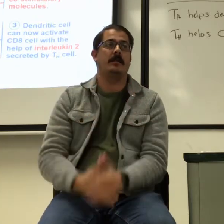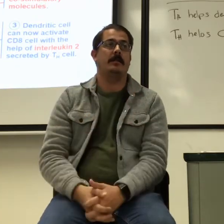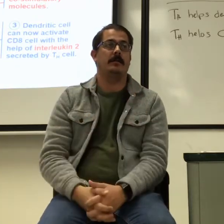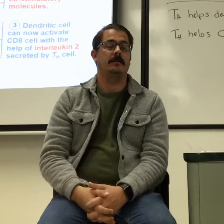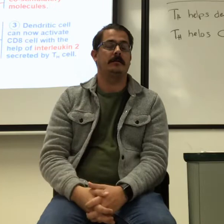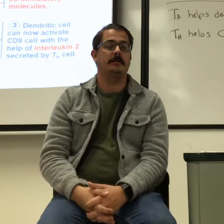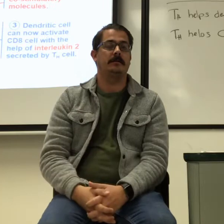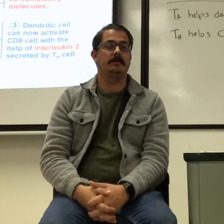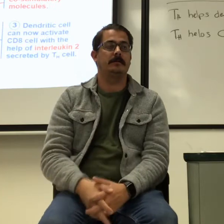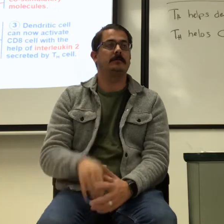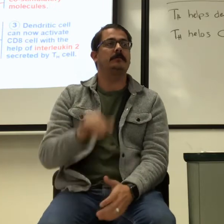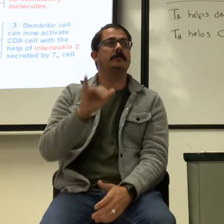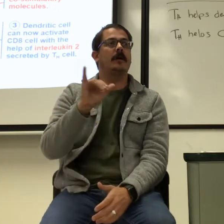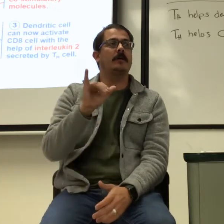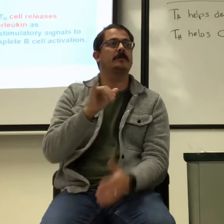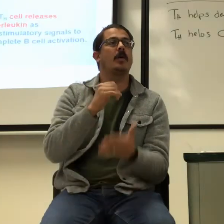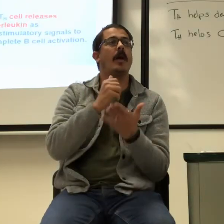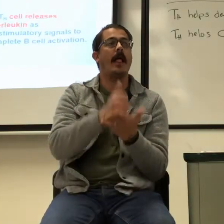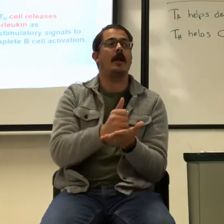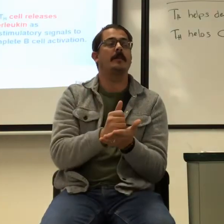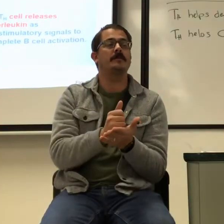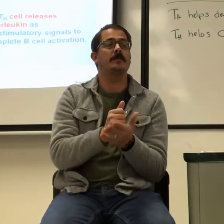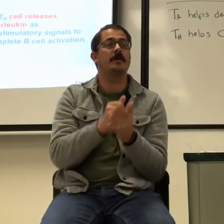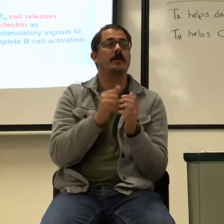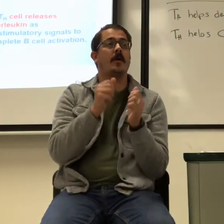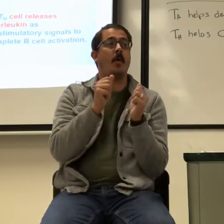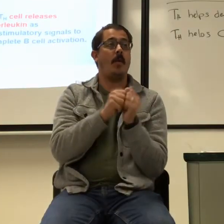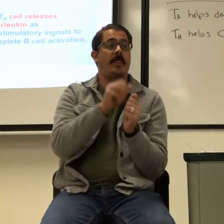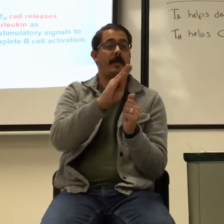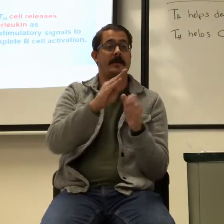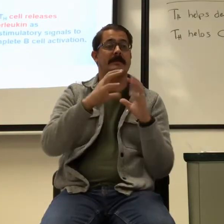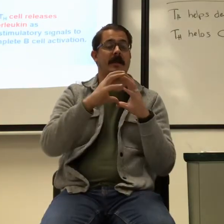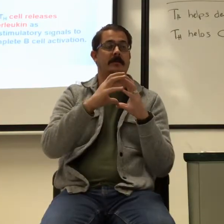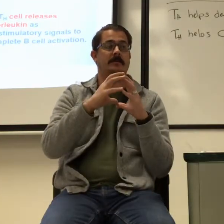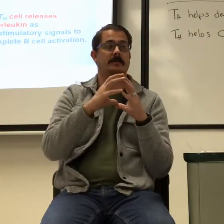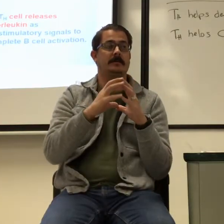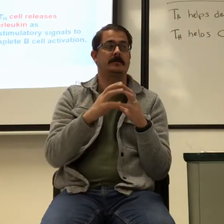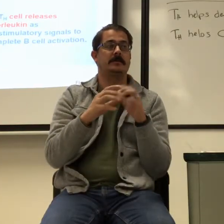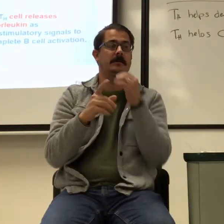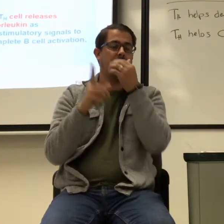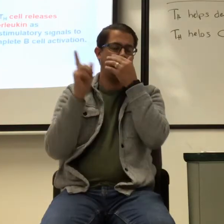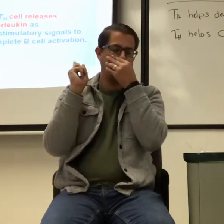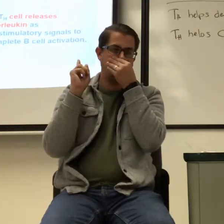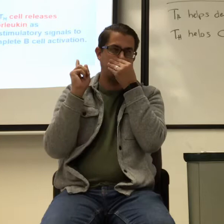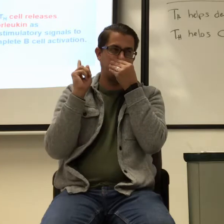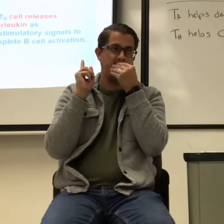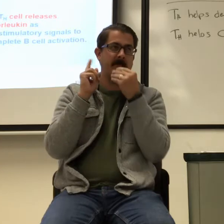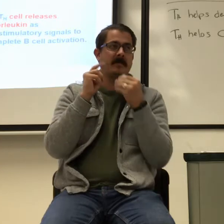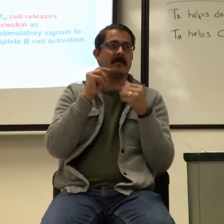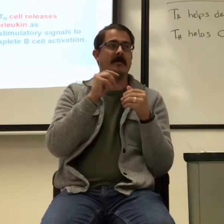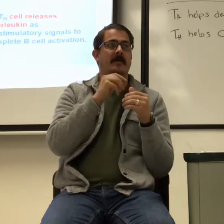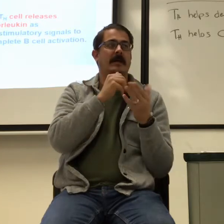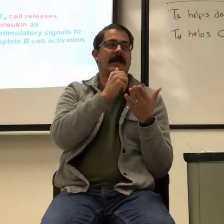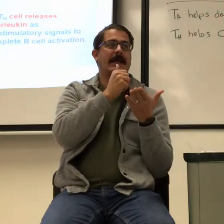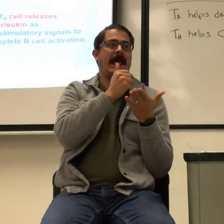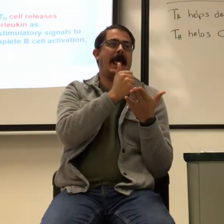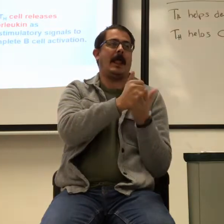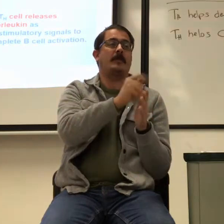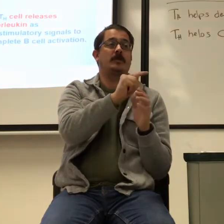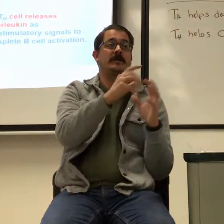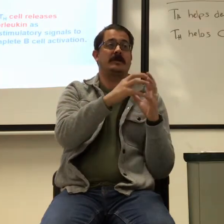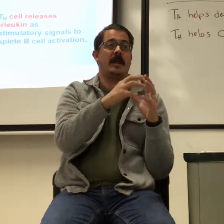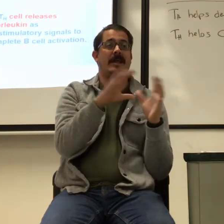It also helps the B cells. Here we see a helper T cell. It's binding